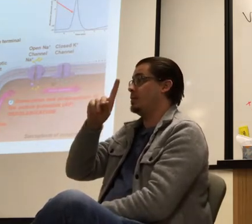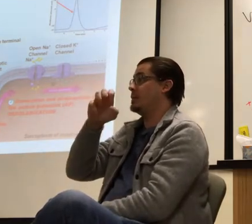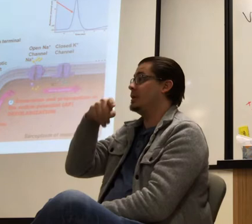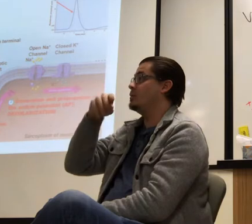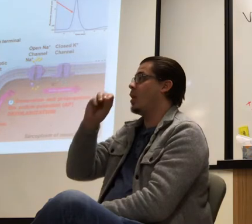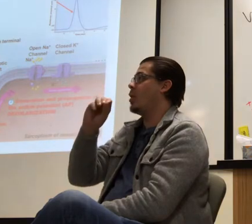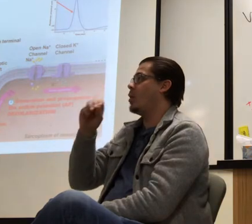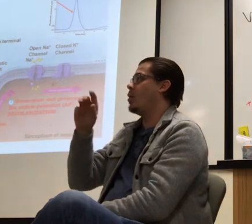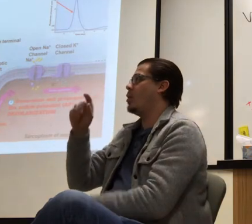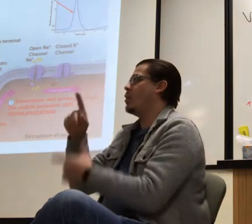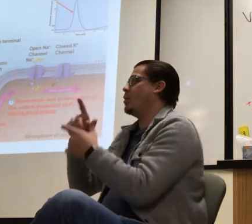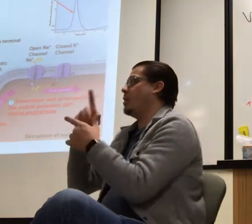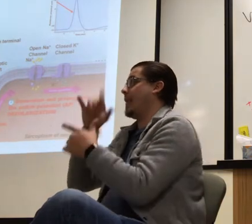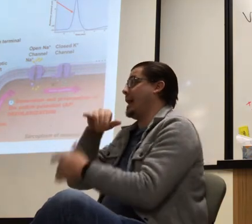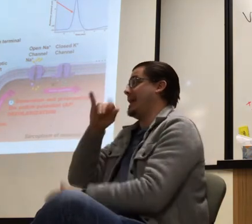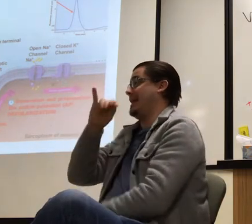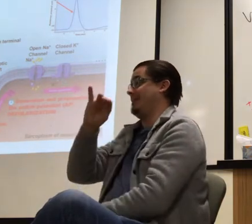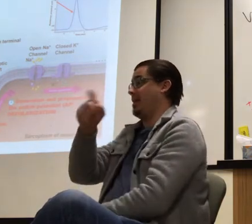influx.